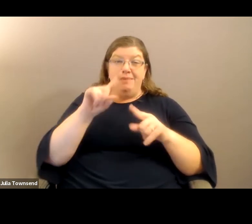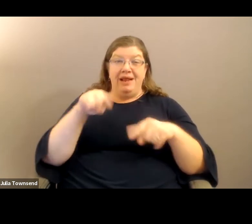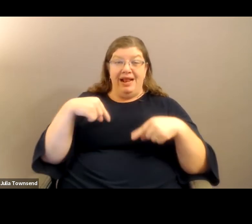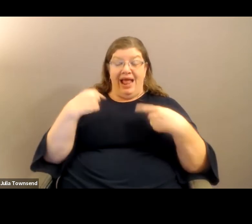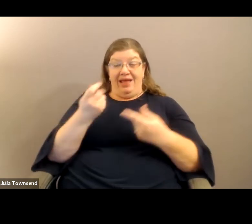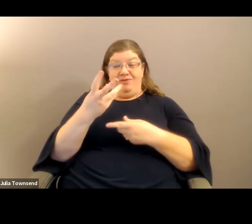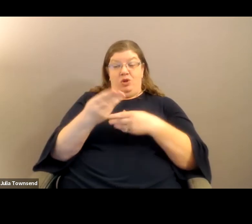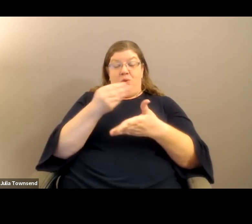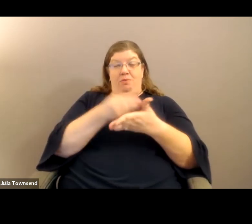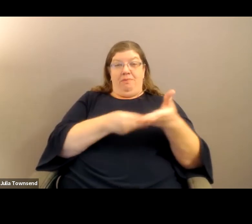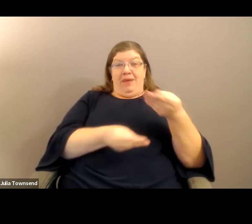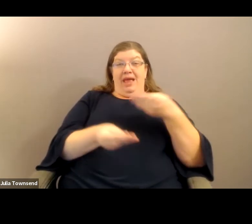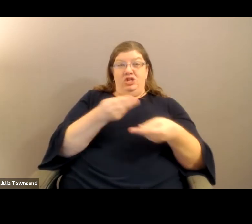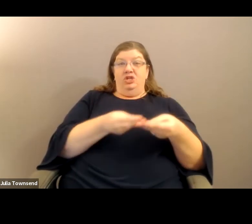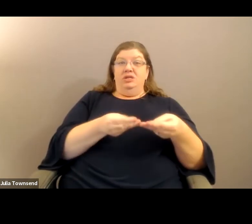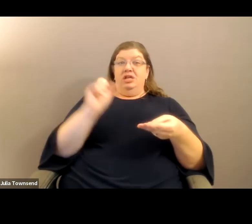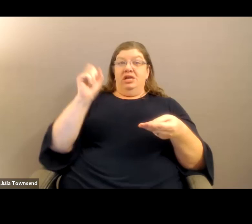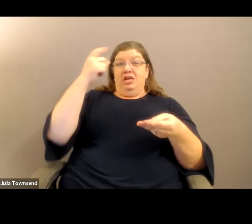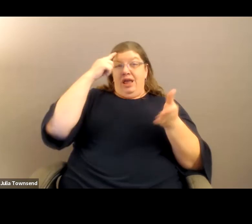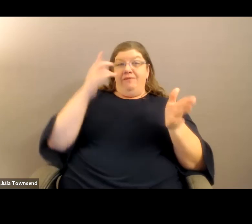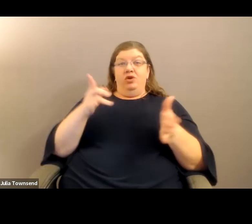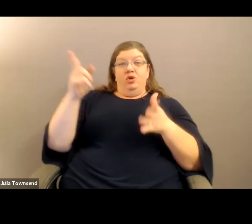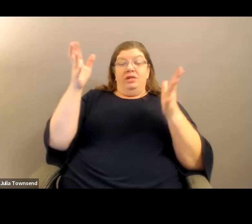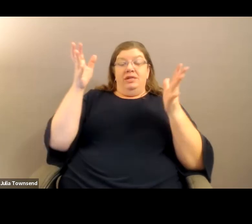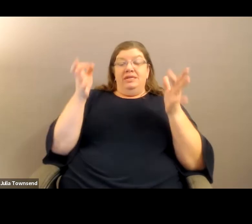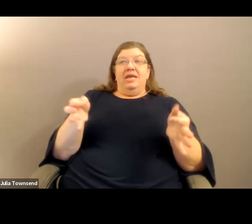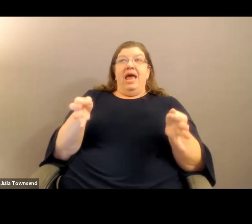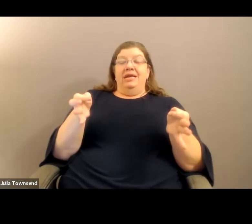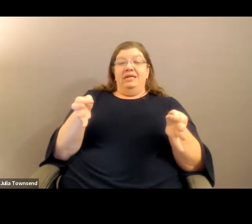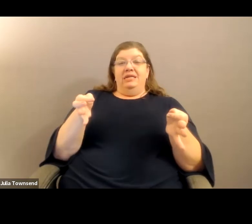we had, our governor decided that